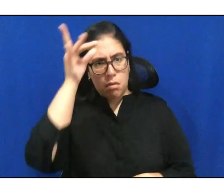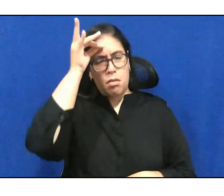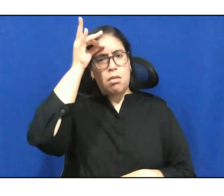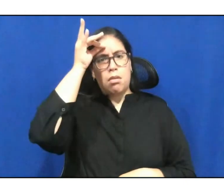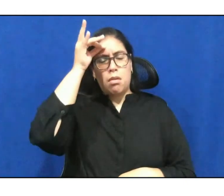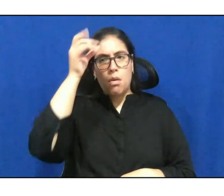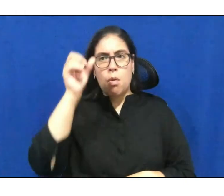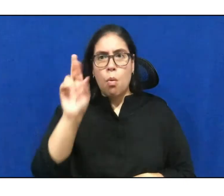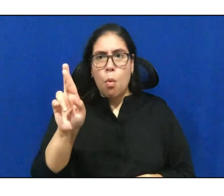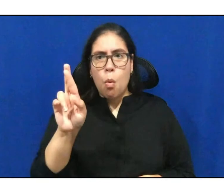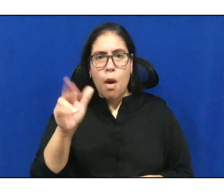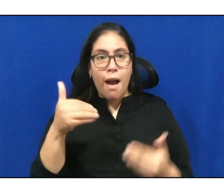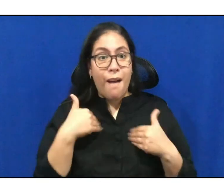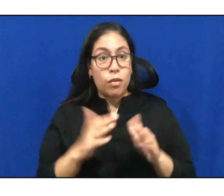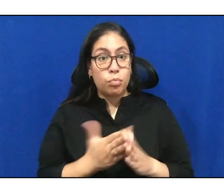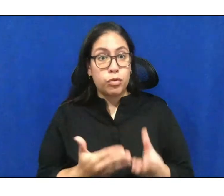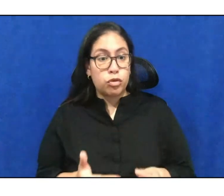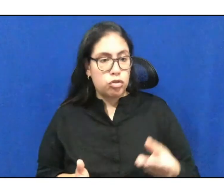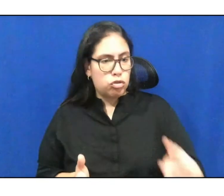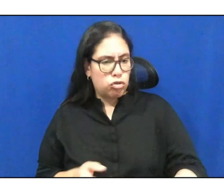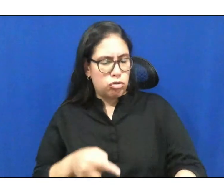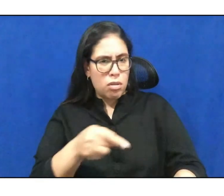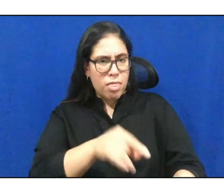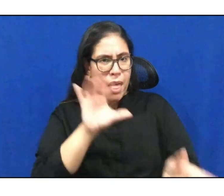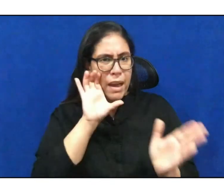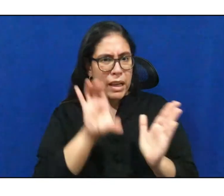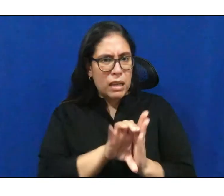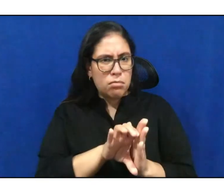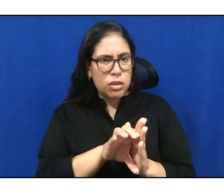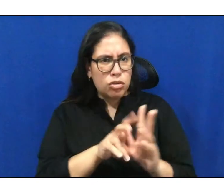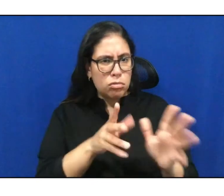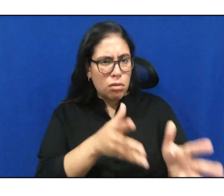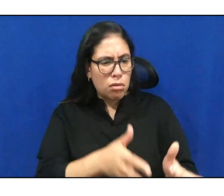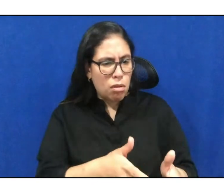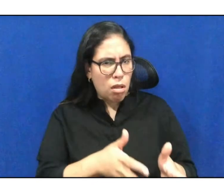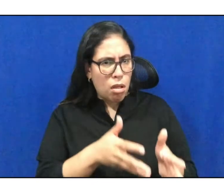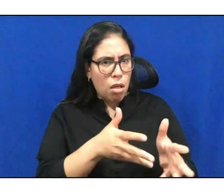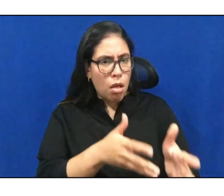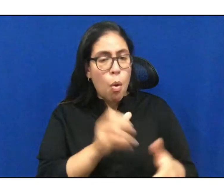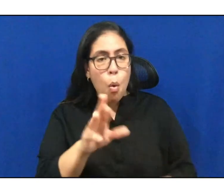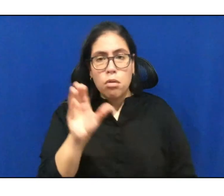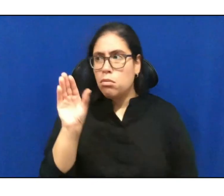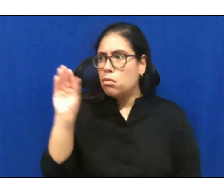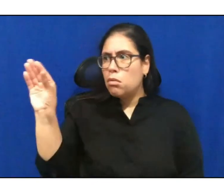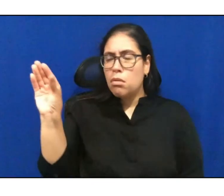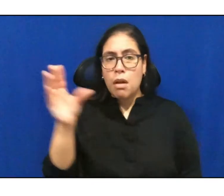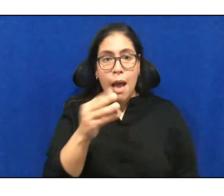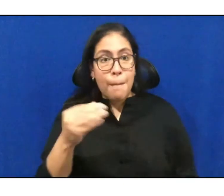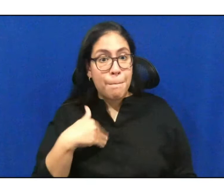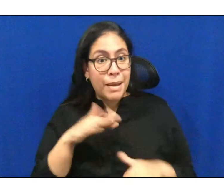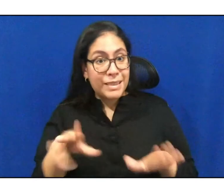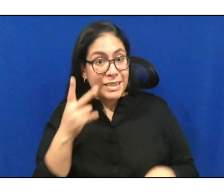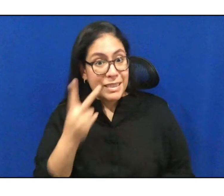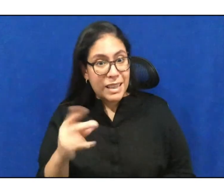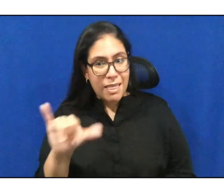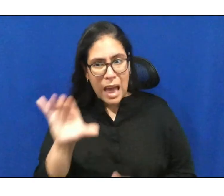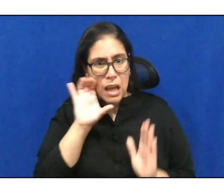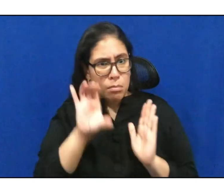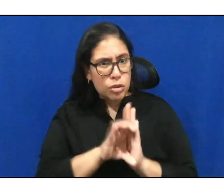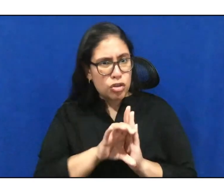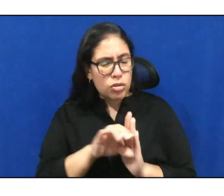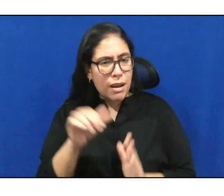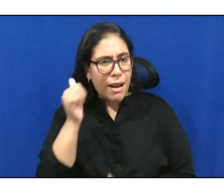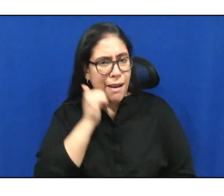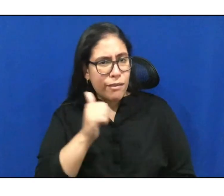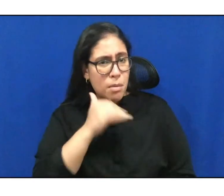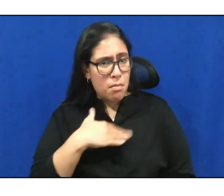Or on their shelf. And what would it mean for my kids to have to see that every day in my house, right? And so